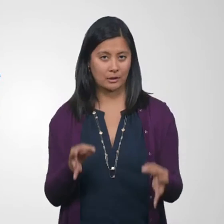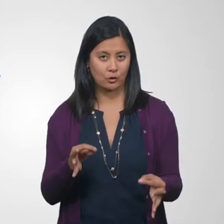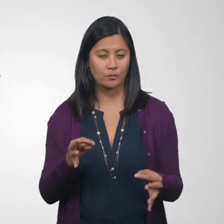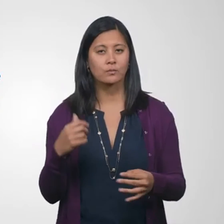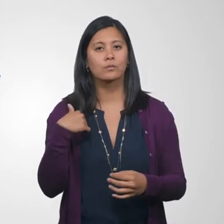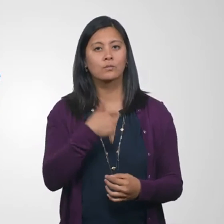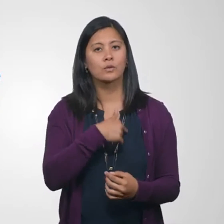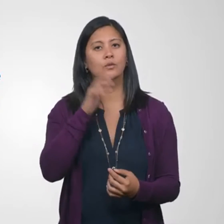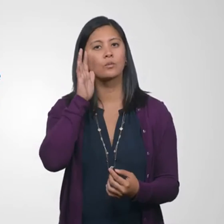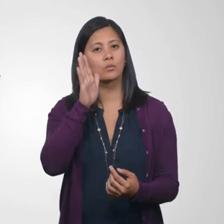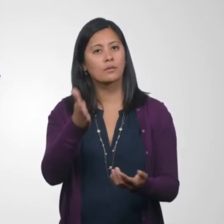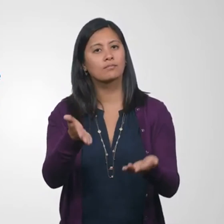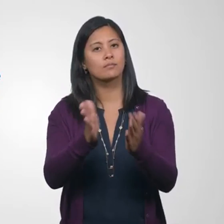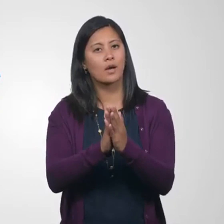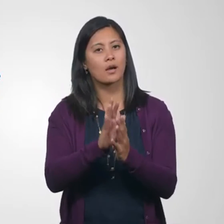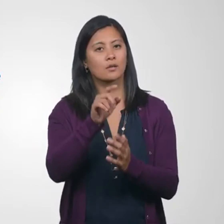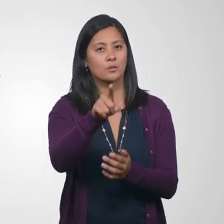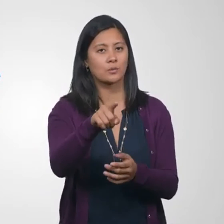we will ask you for it in writing.